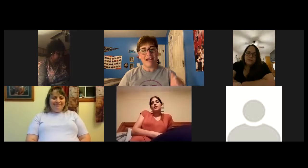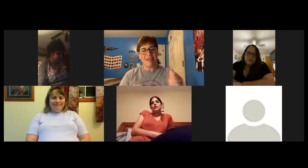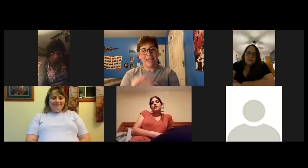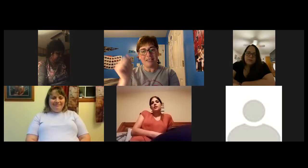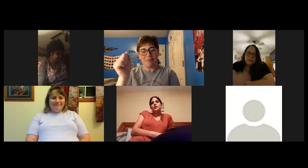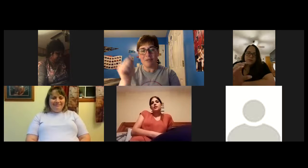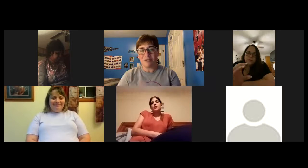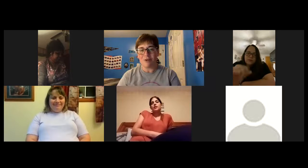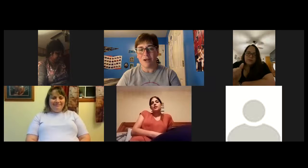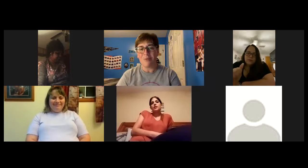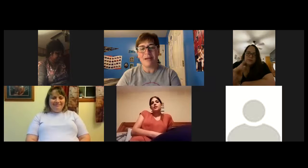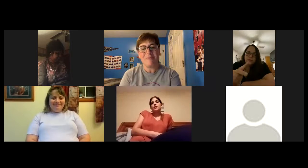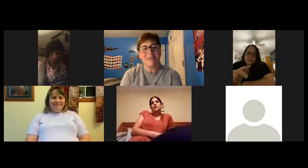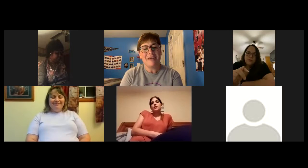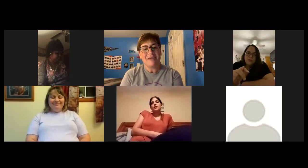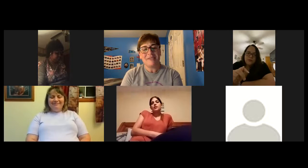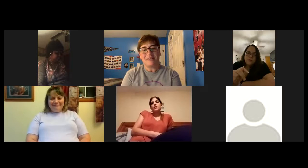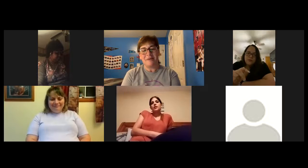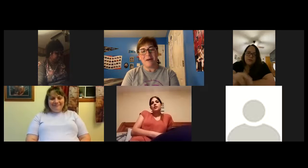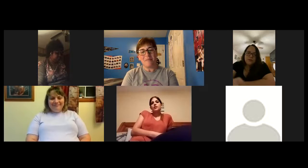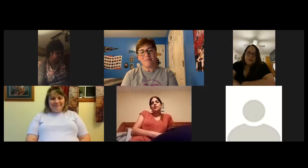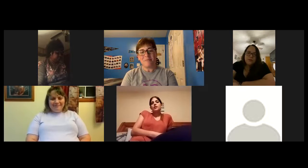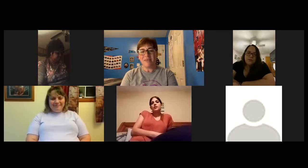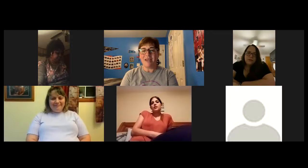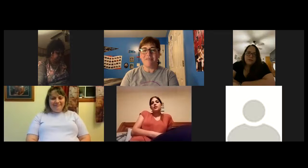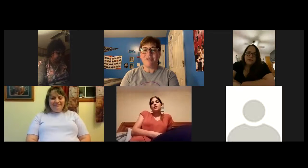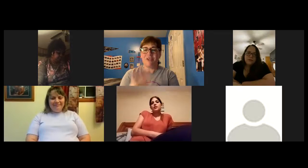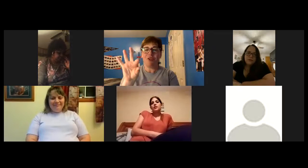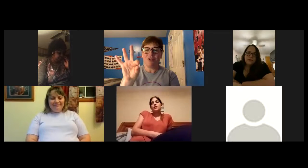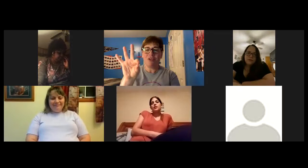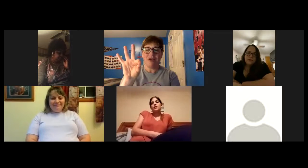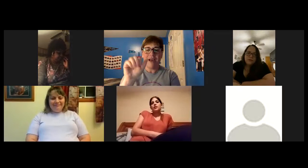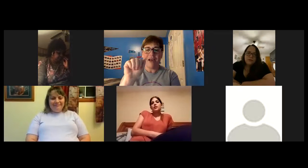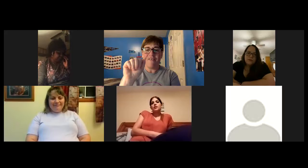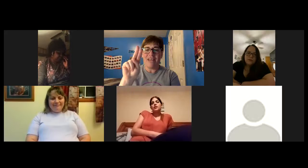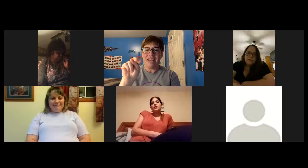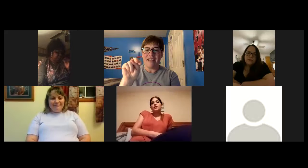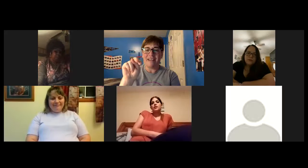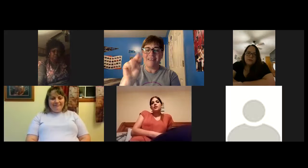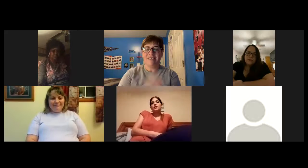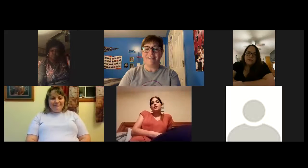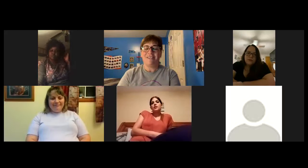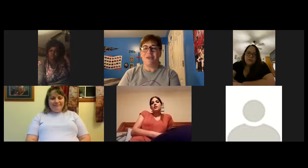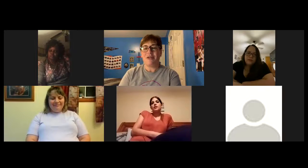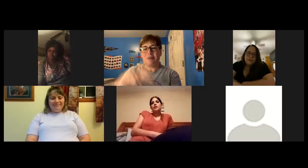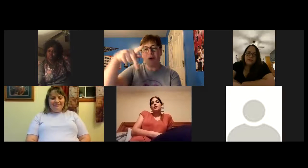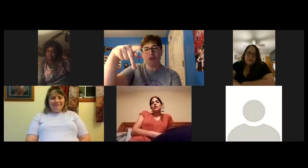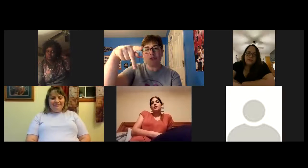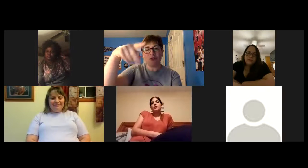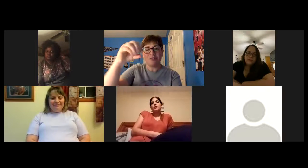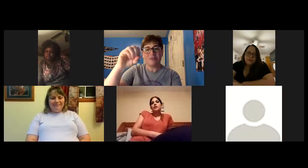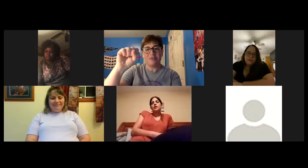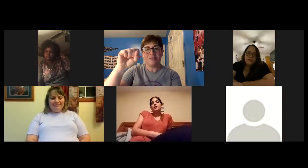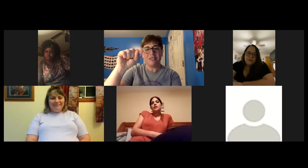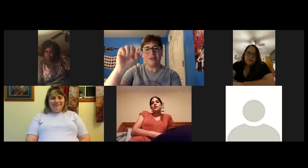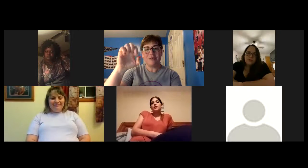be right out of the gates and be able to do it right away. So, but yeah, you can do a fan, and a